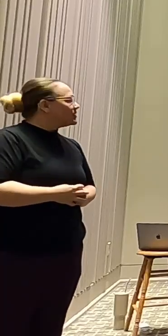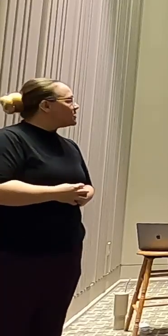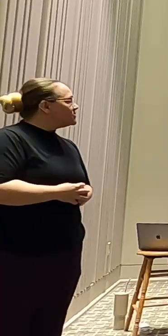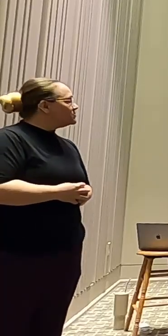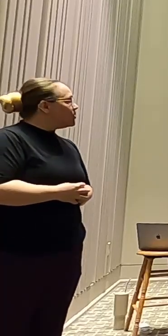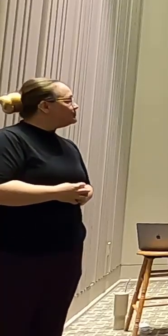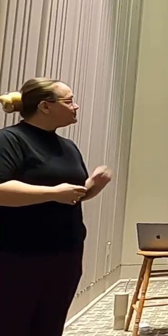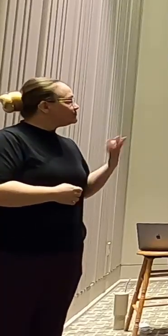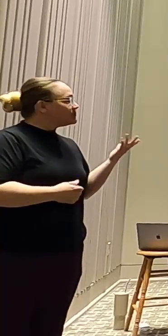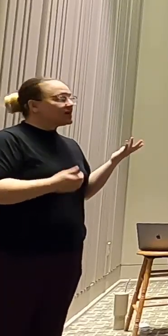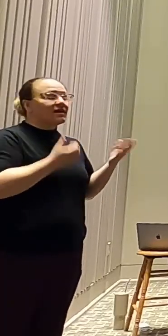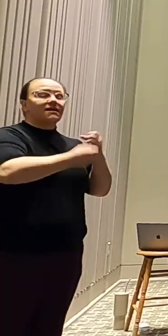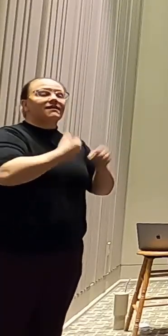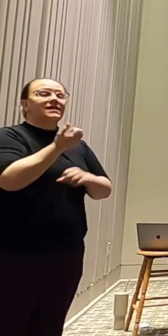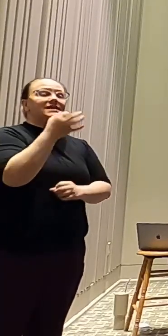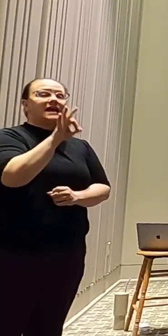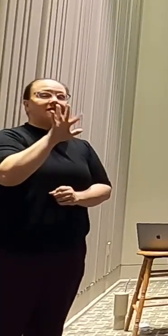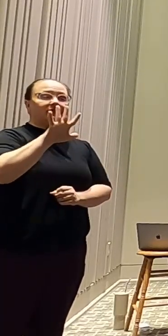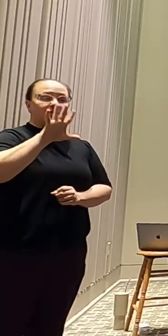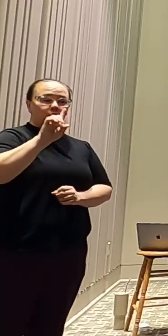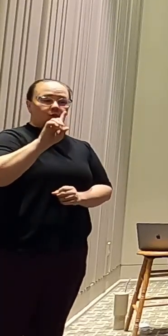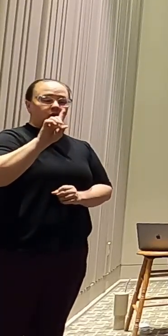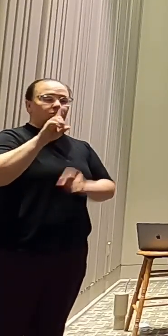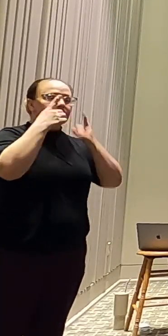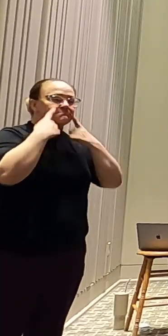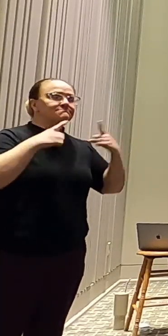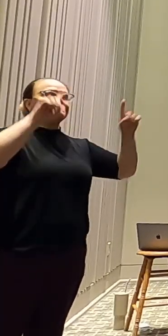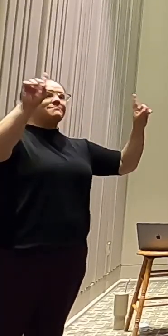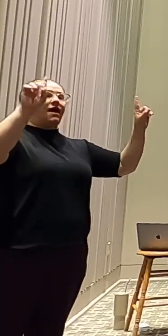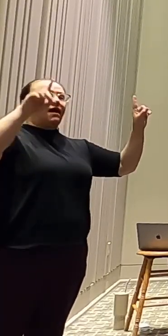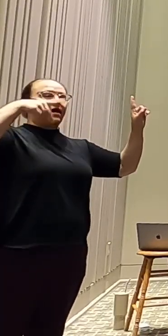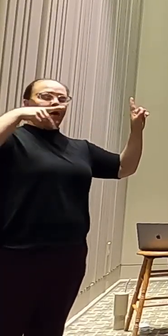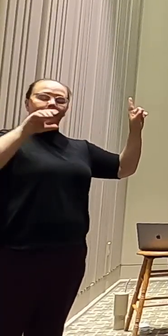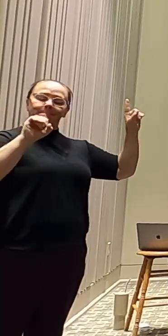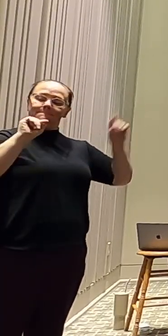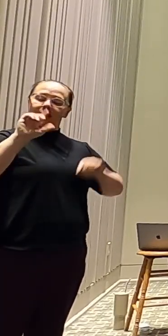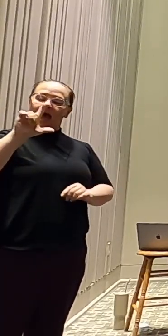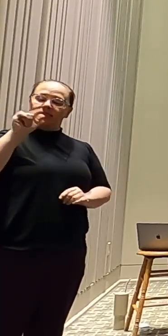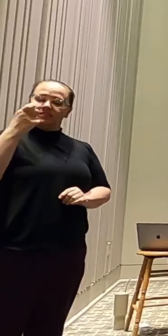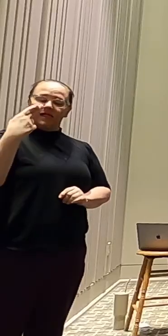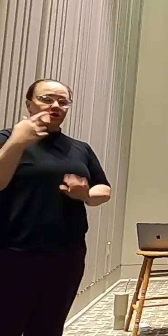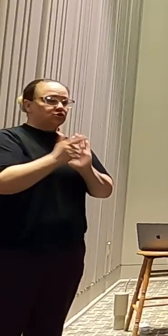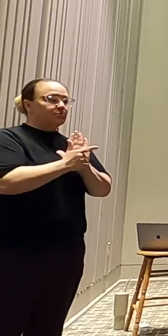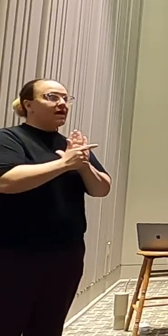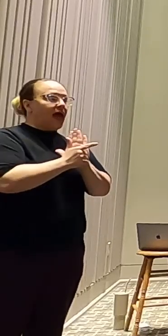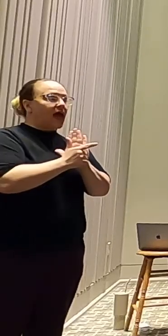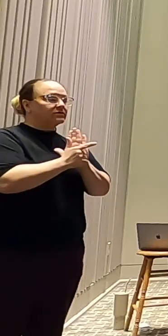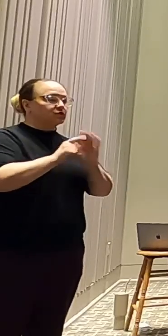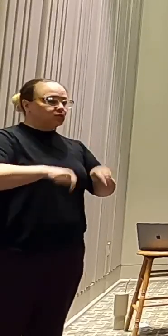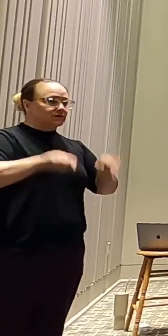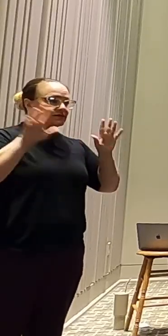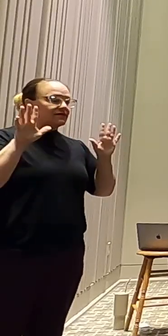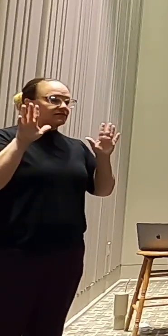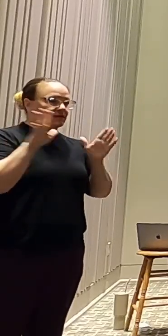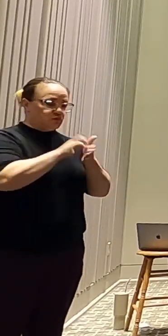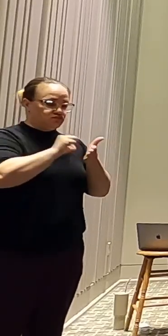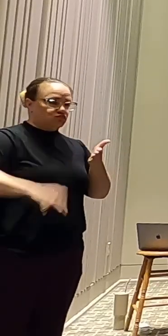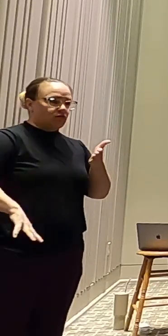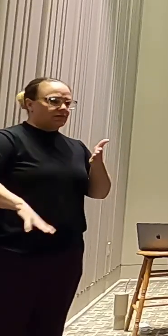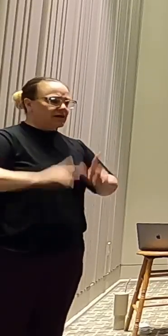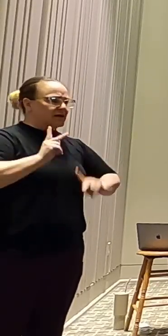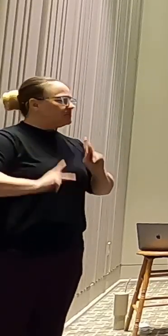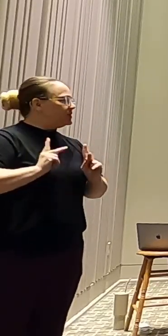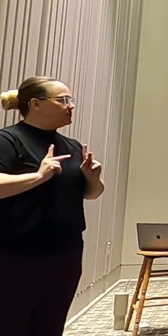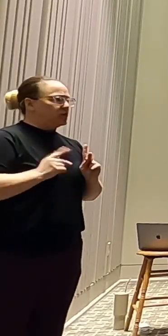in 1951, when the potlatch ban was lifted, it took years and years for people to start feeling more